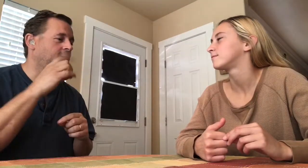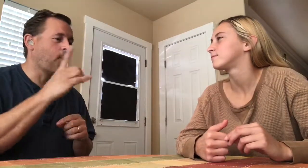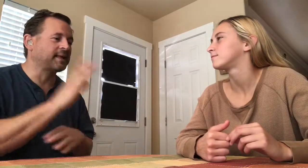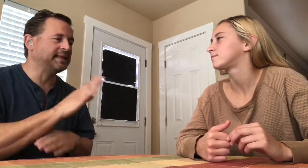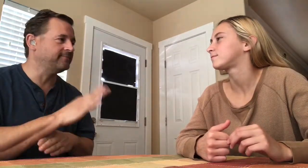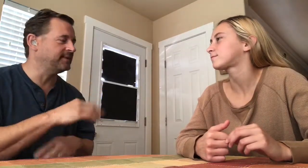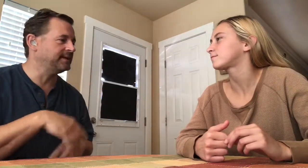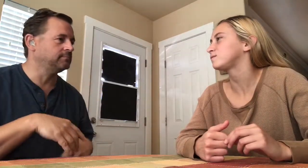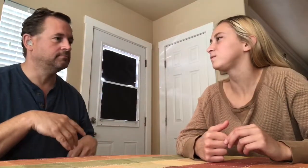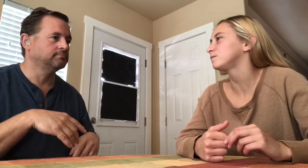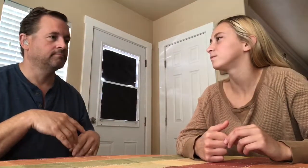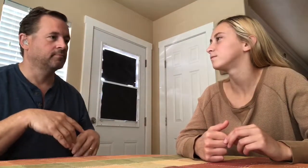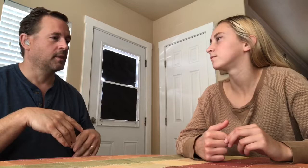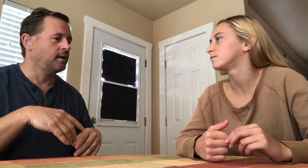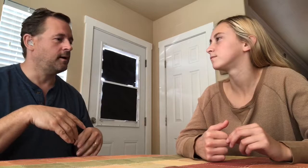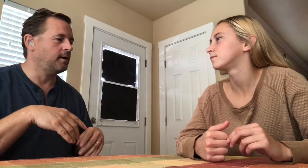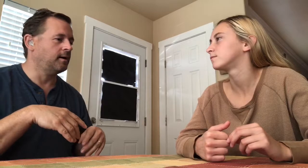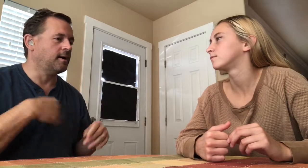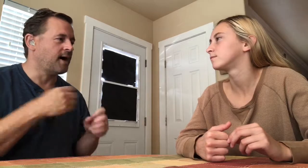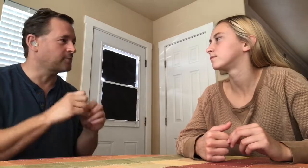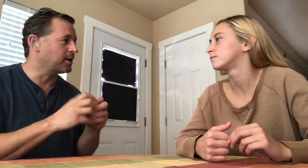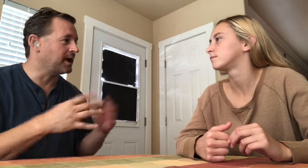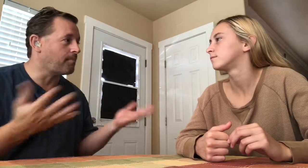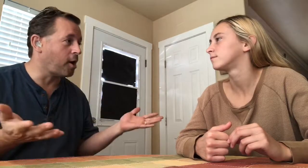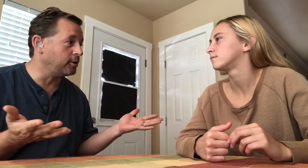one evening I took it apart,